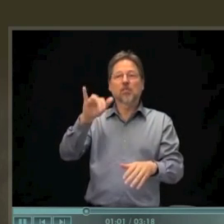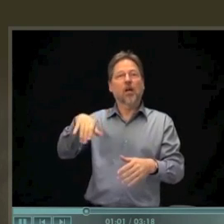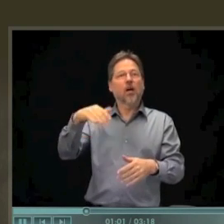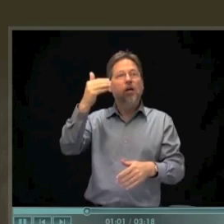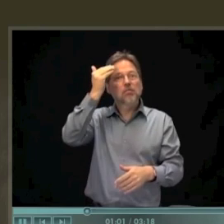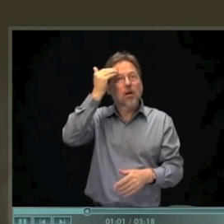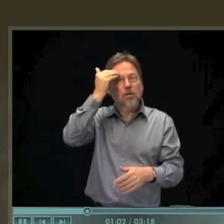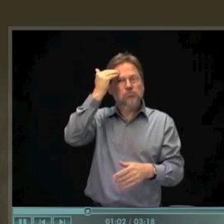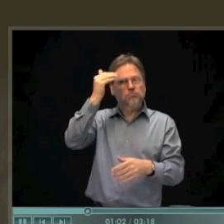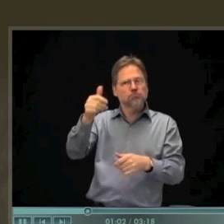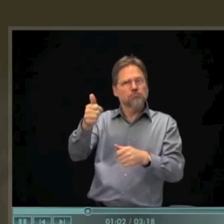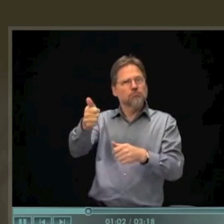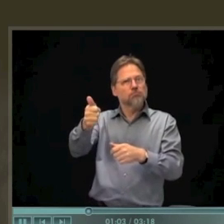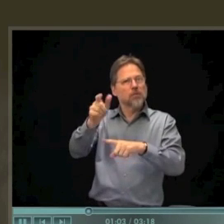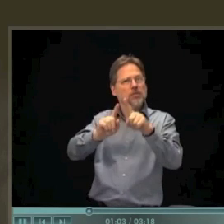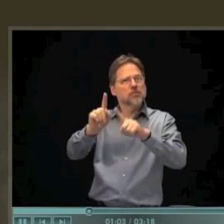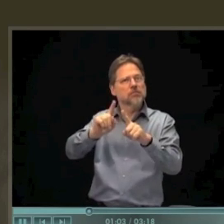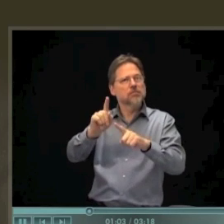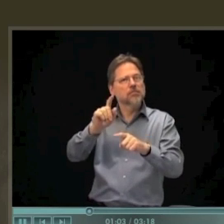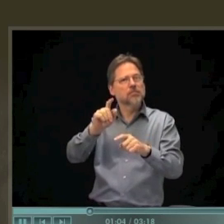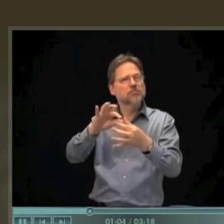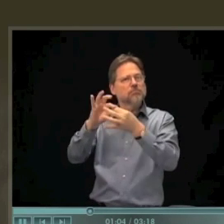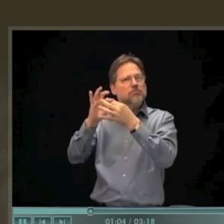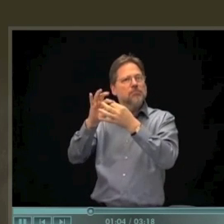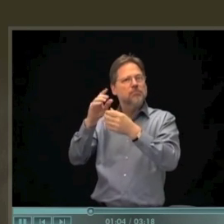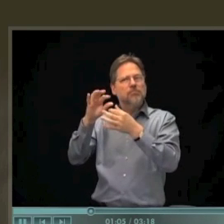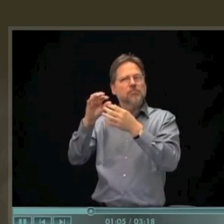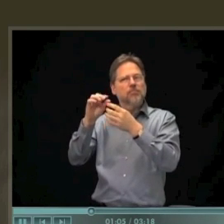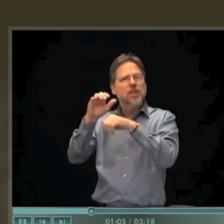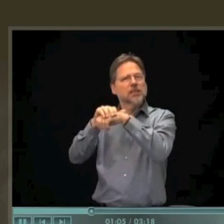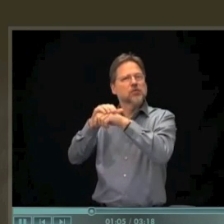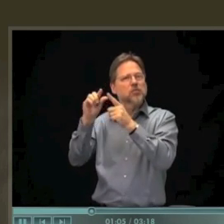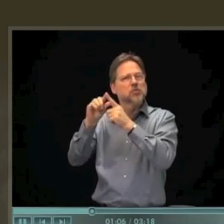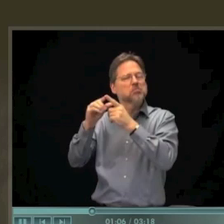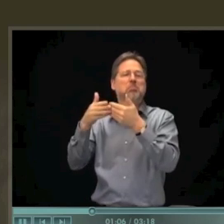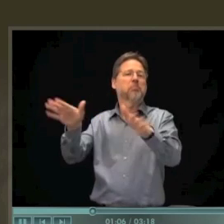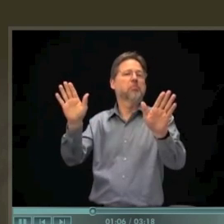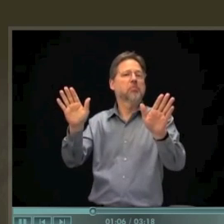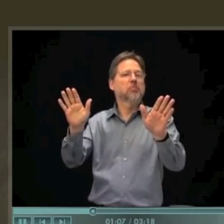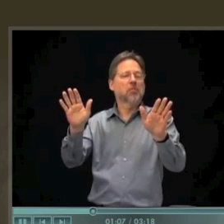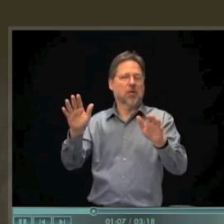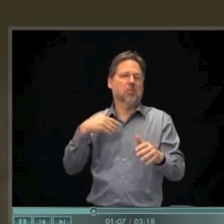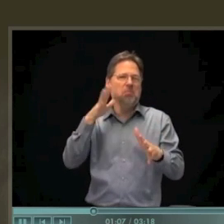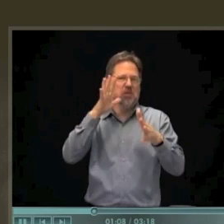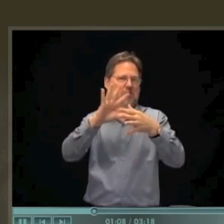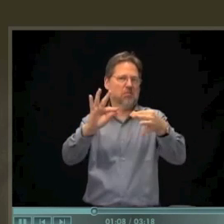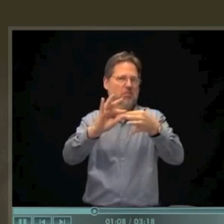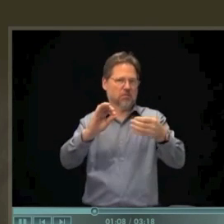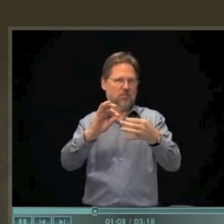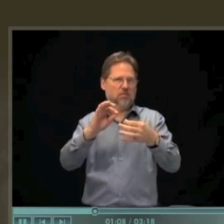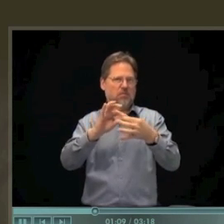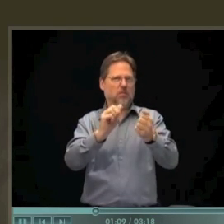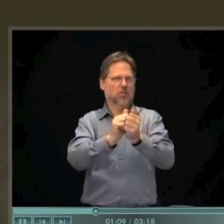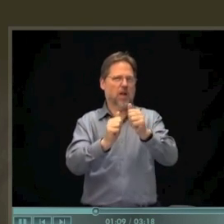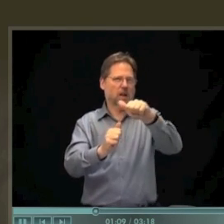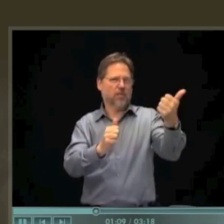time, maybe we've lost the knowledge of the sign, or what English word it was connected